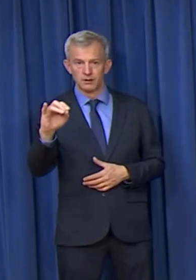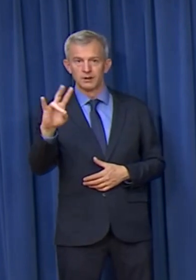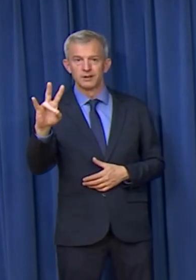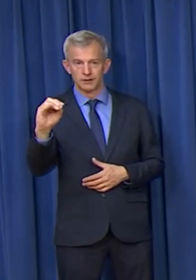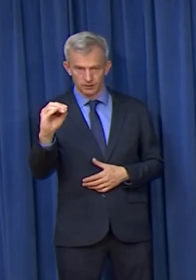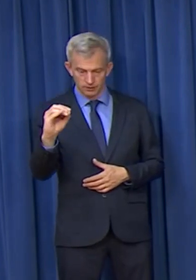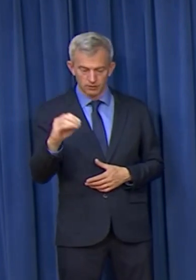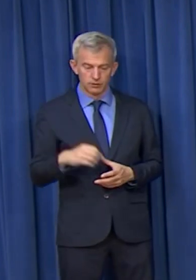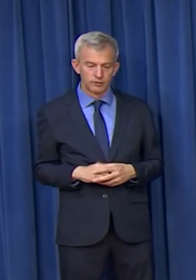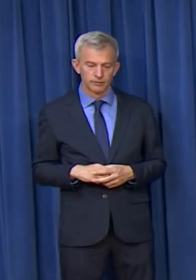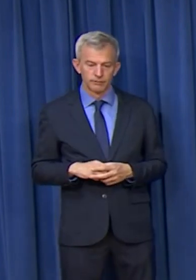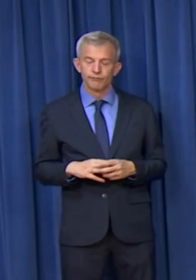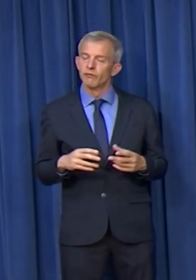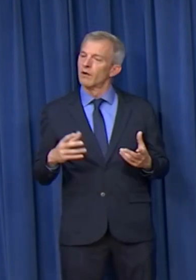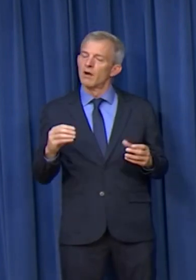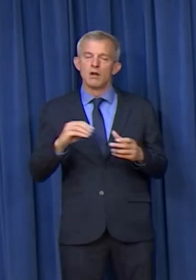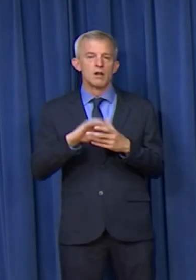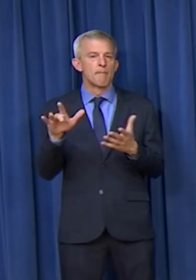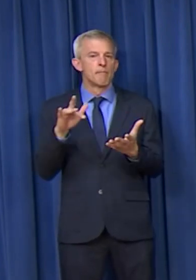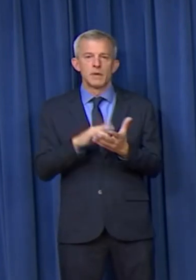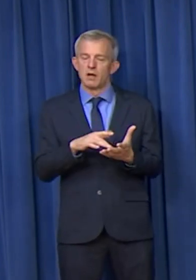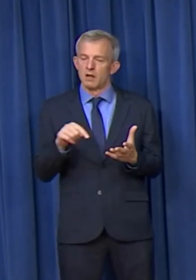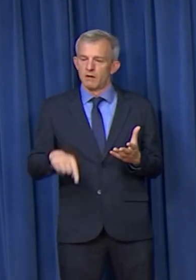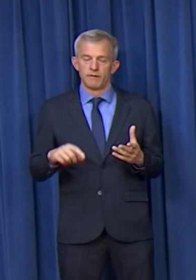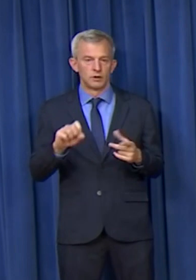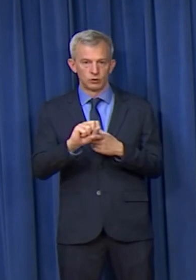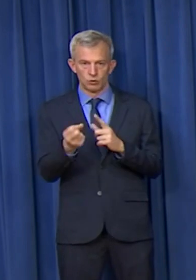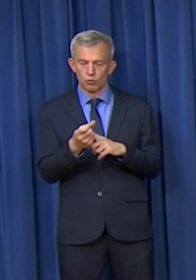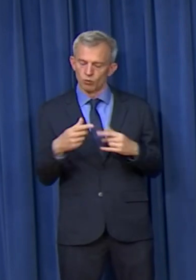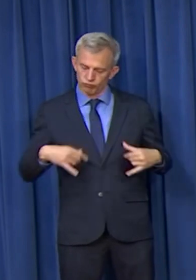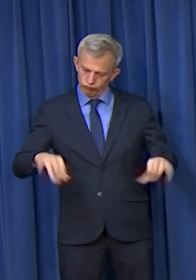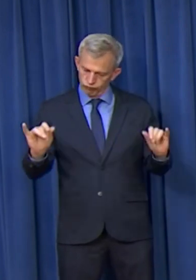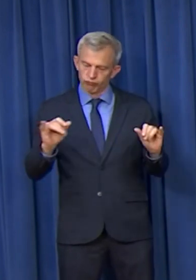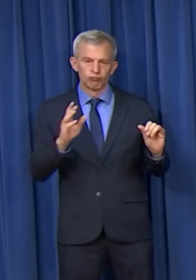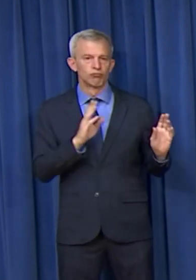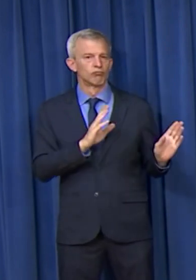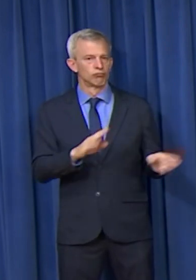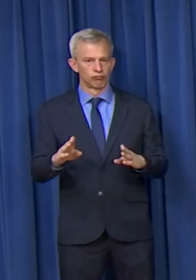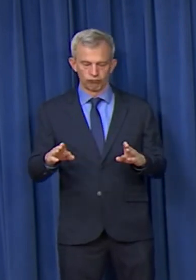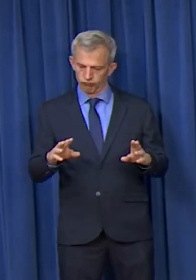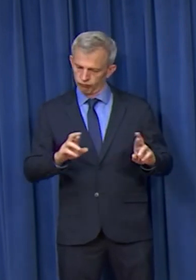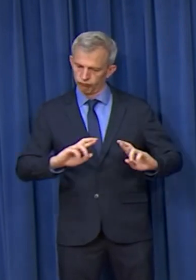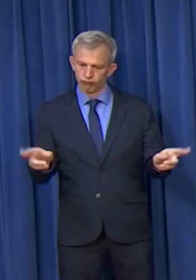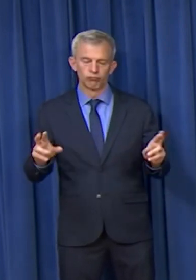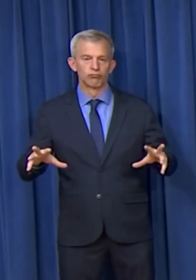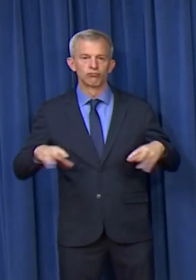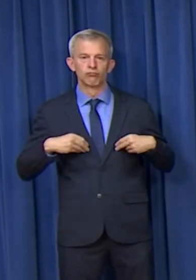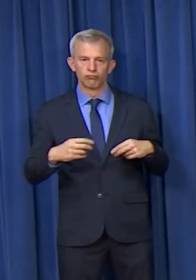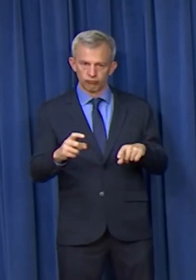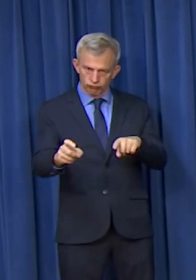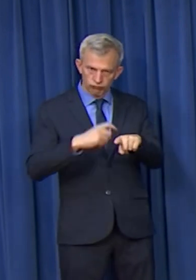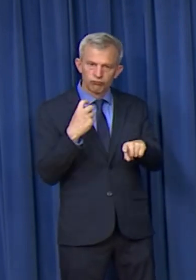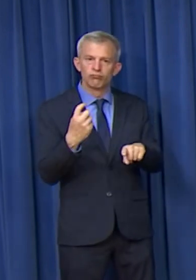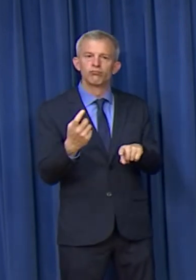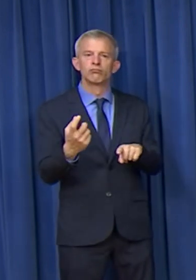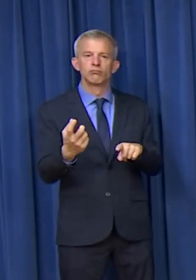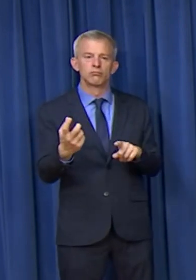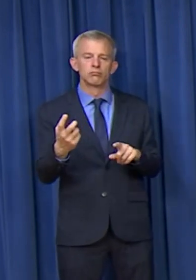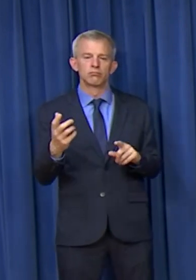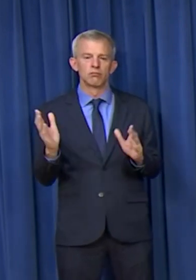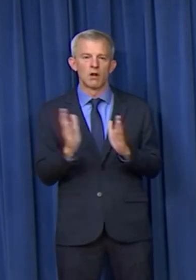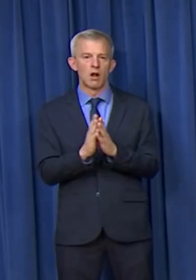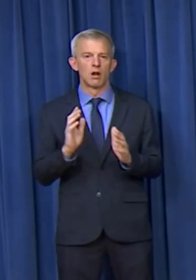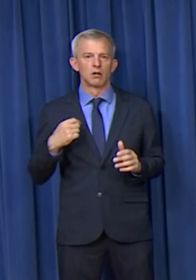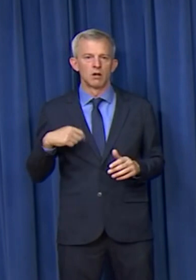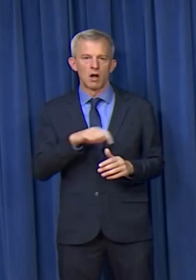213-978-8070. Even in the midst of this crisis, we are prepared to take your call and to follow up on what you ask us to deal